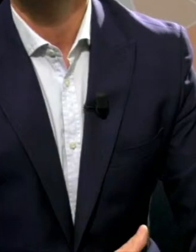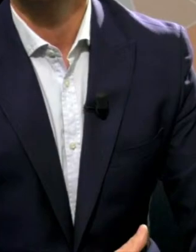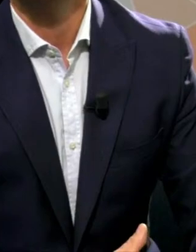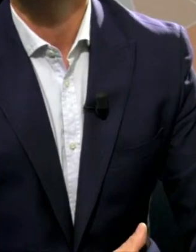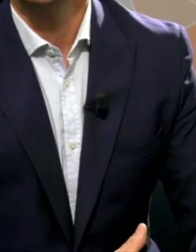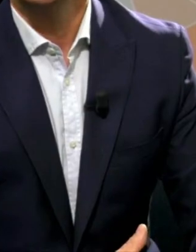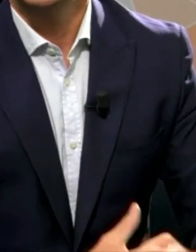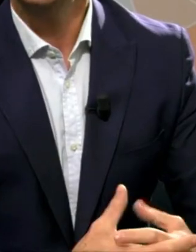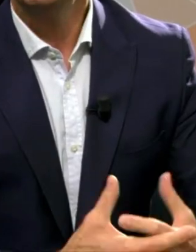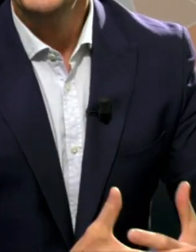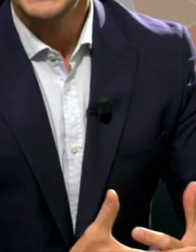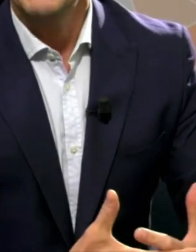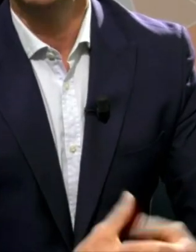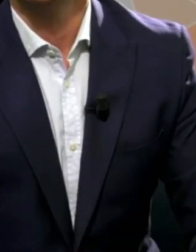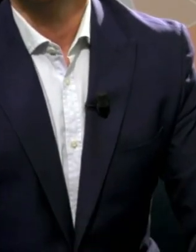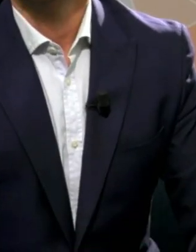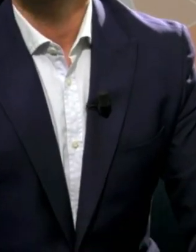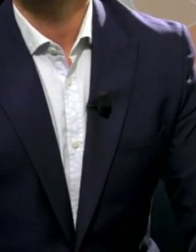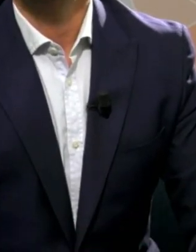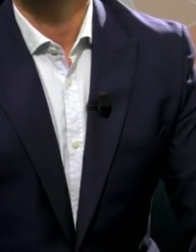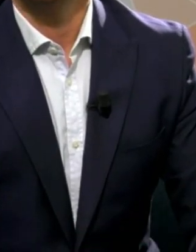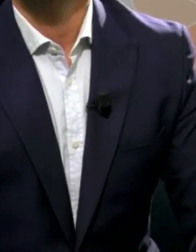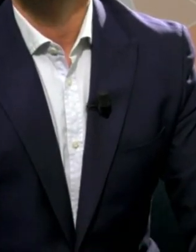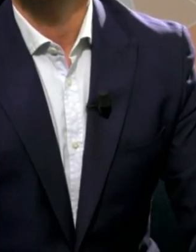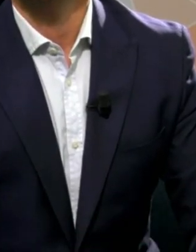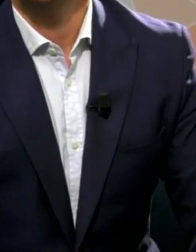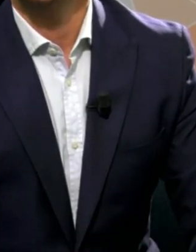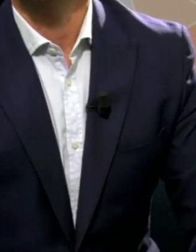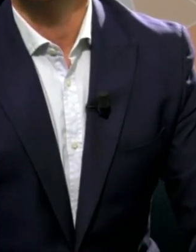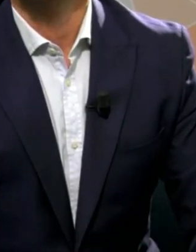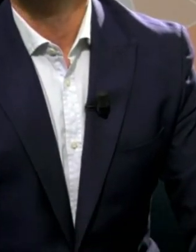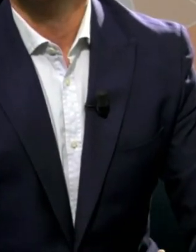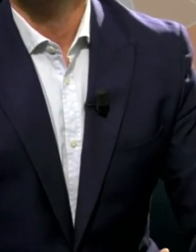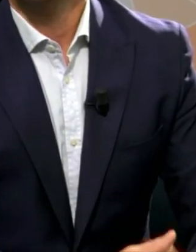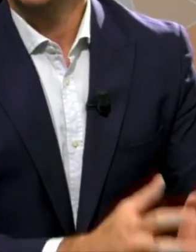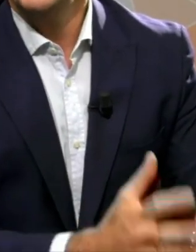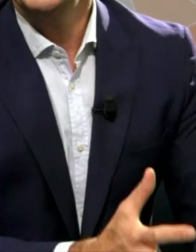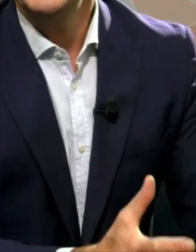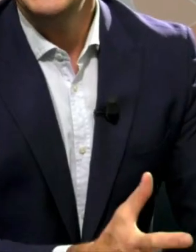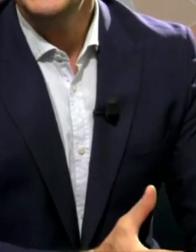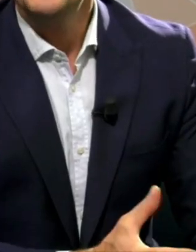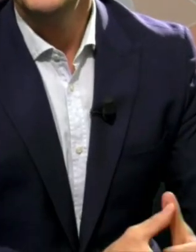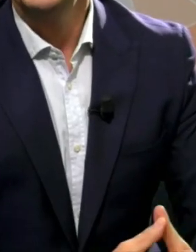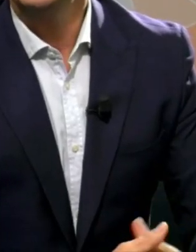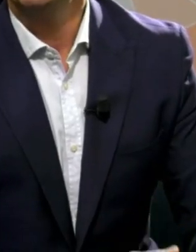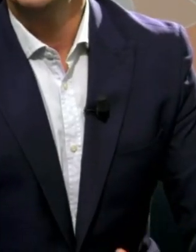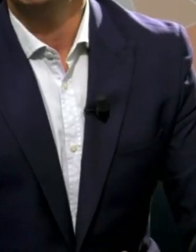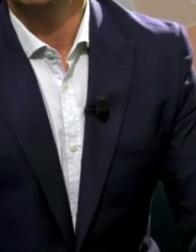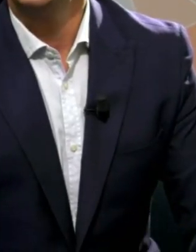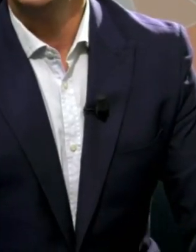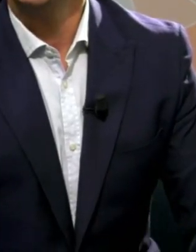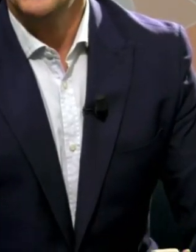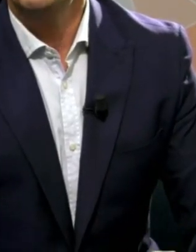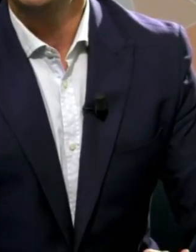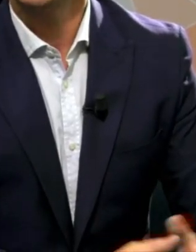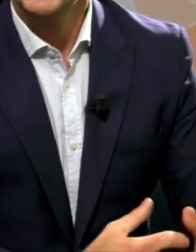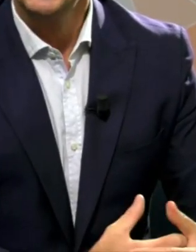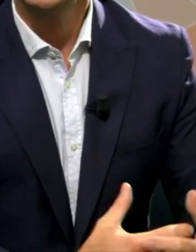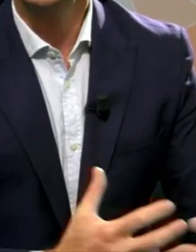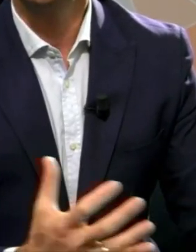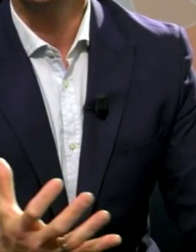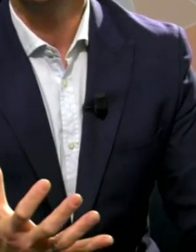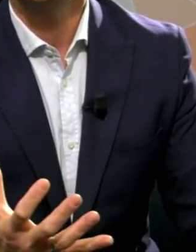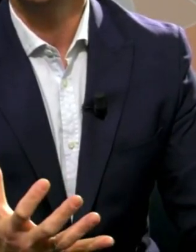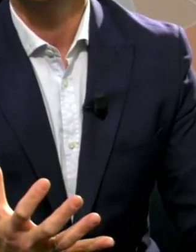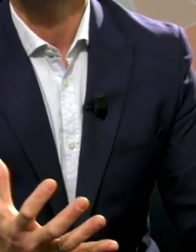for innovation and stimulated the digital innovation. The credit in Lisbon is for the presence offers